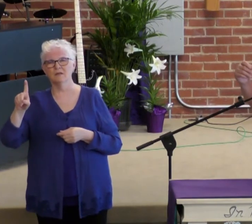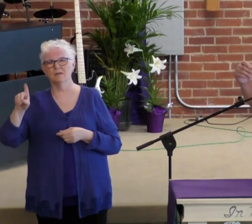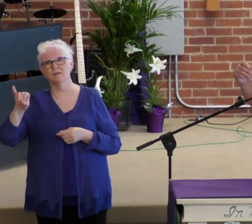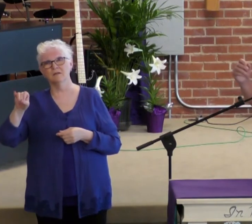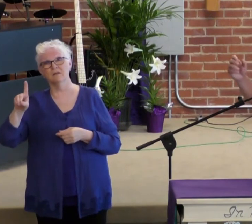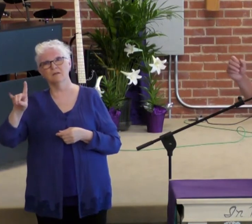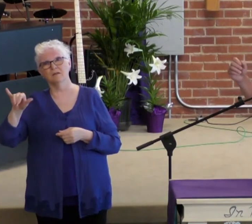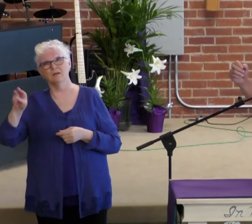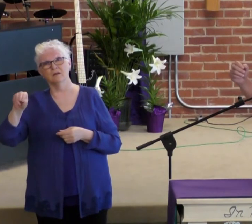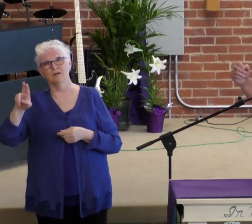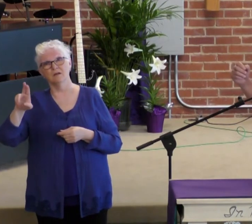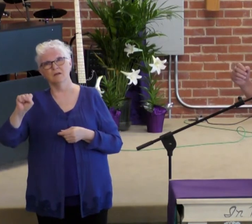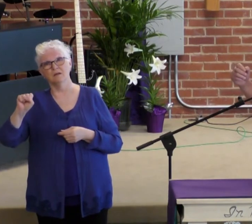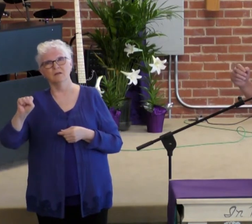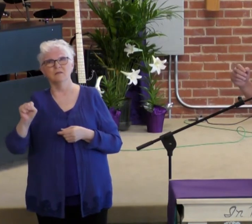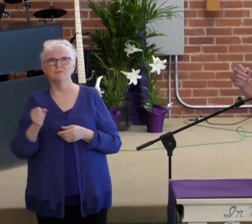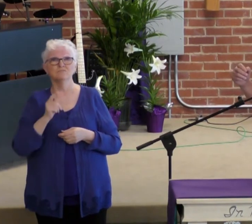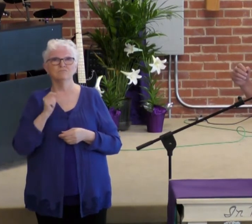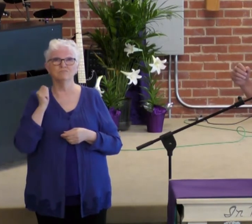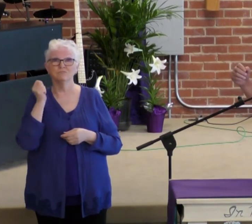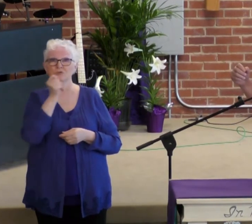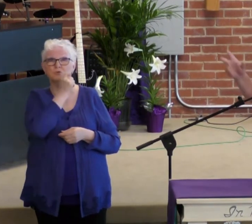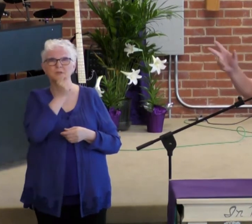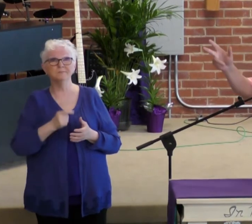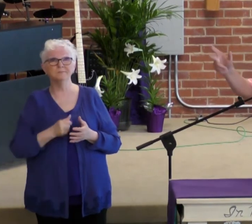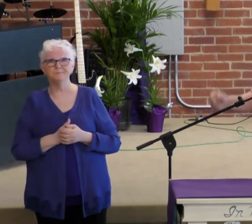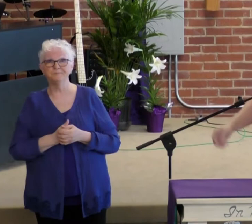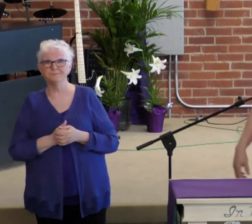Didymus means? Anybody remember that?